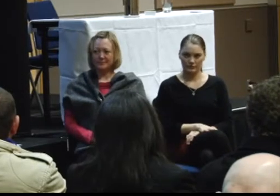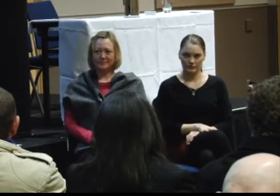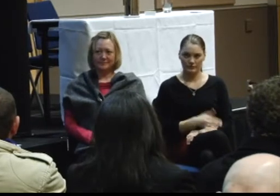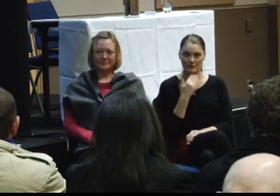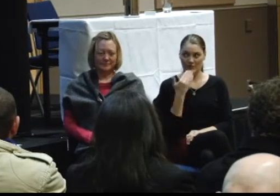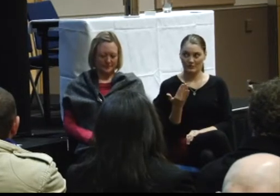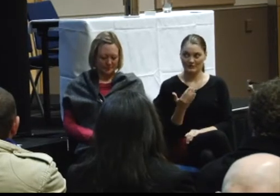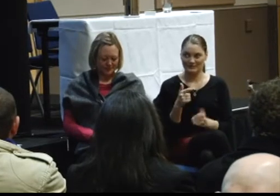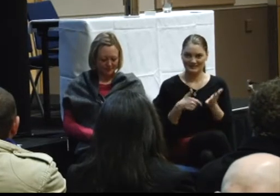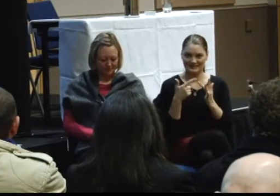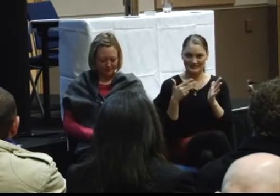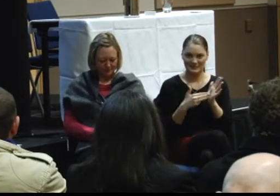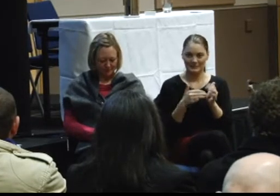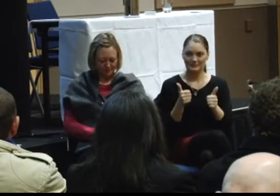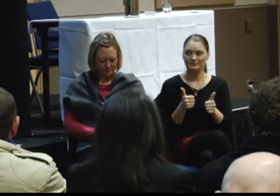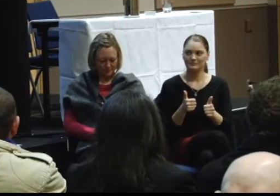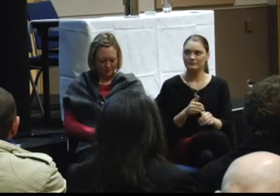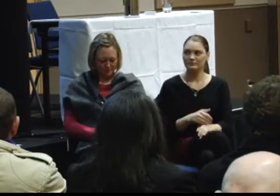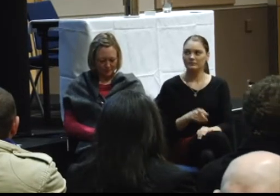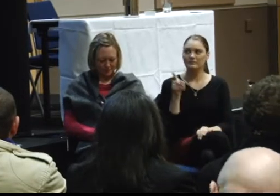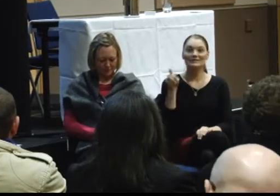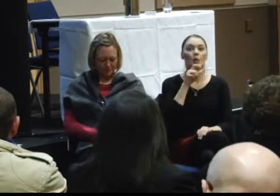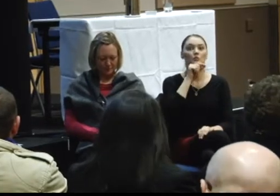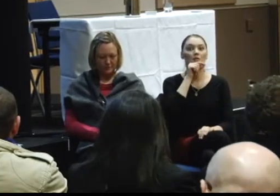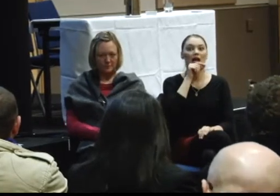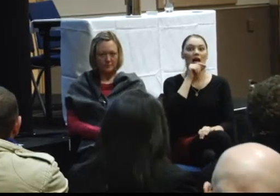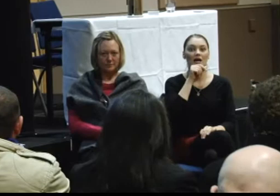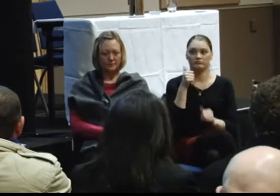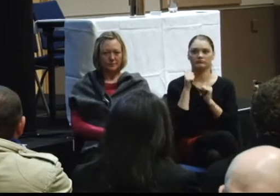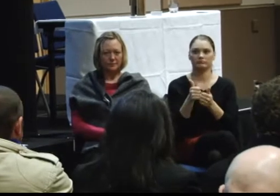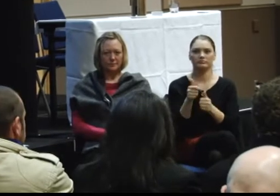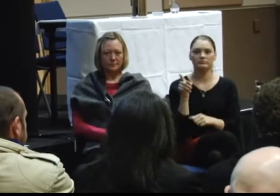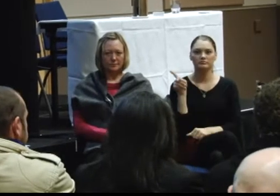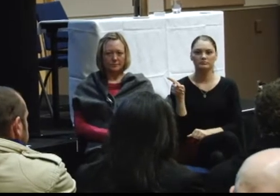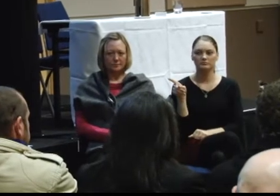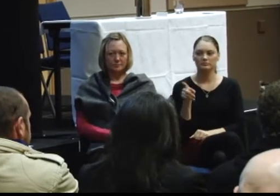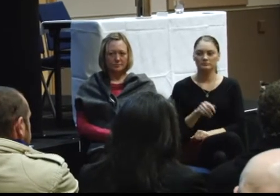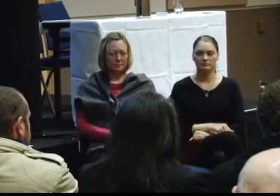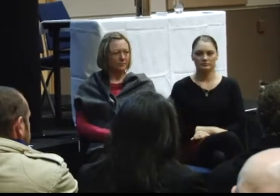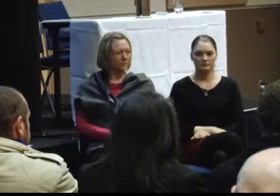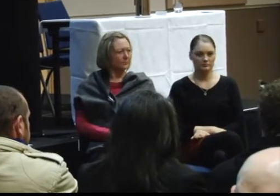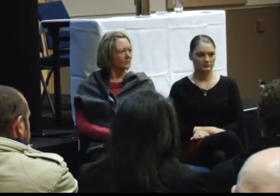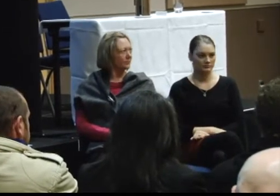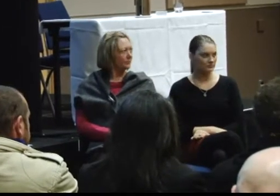thank you, Tim. Follow this man's Twitter feed. Really very high signal to noise ratio. We